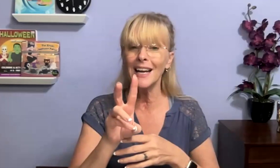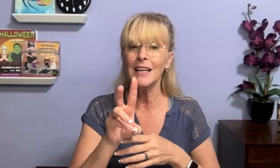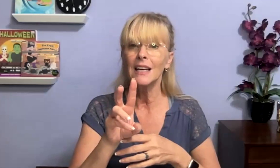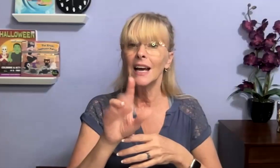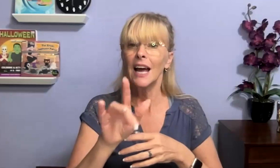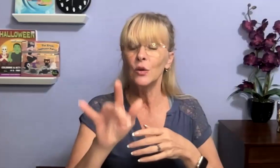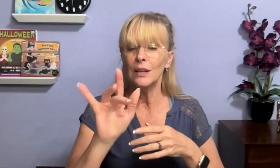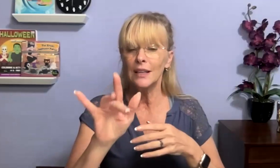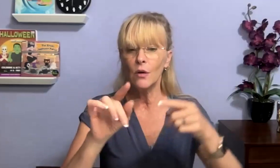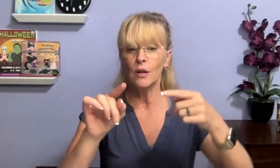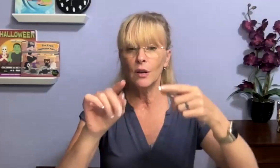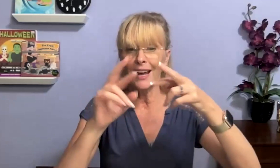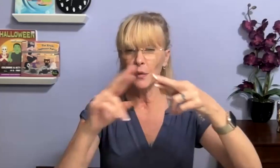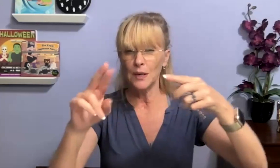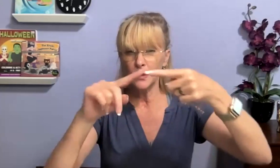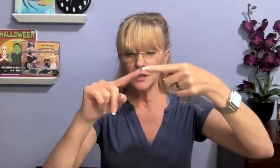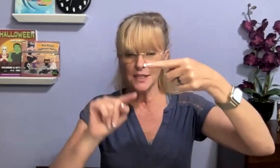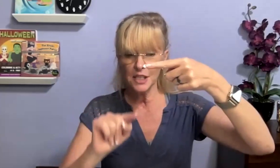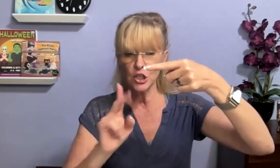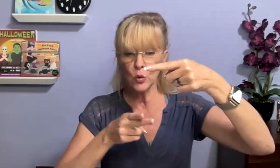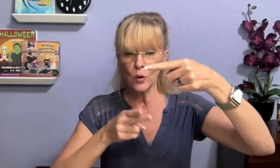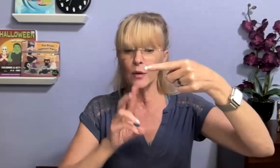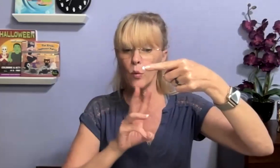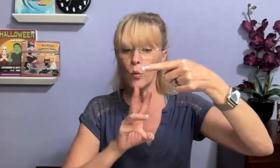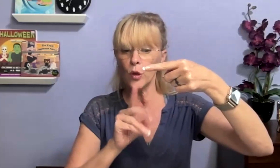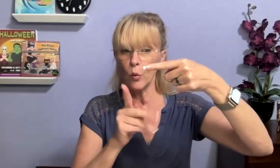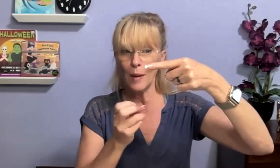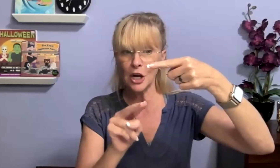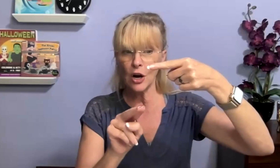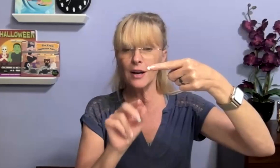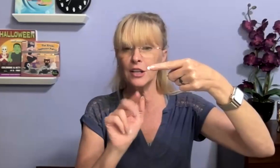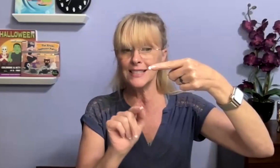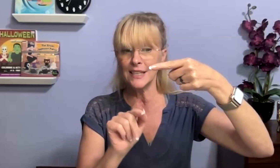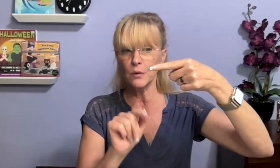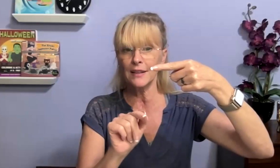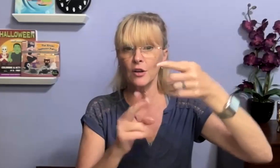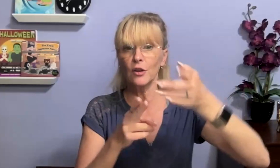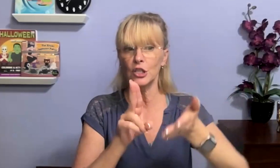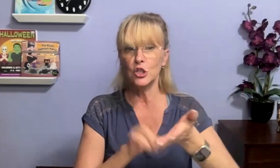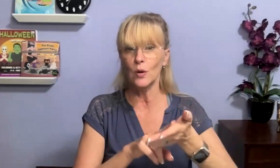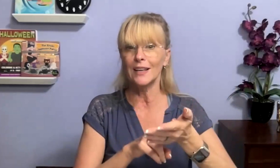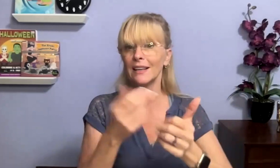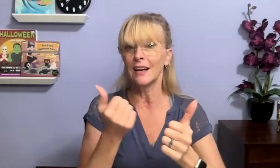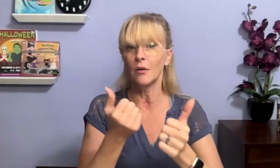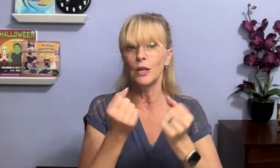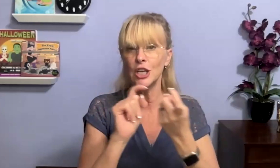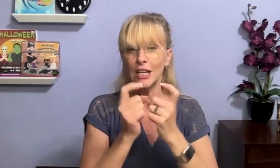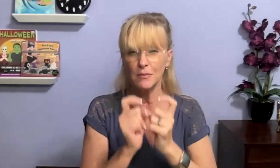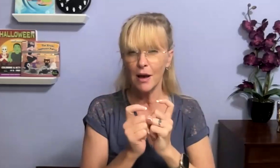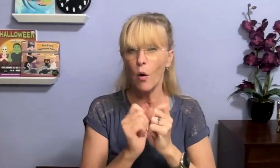website and you click on like resources and join the webinar, and you'll see it right there. You can join. We change them out